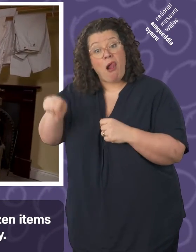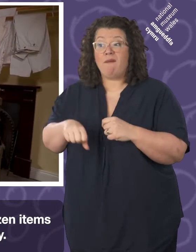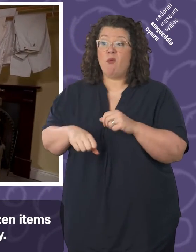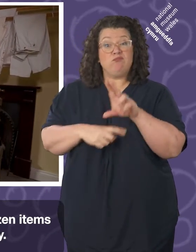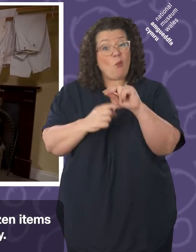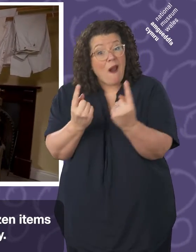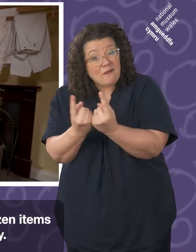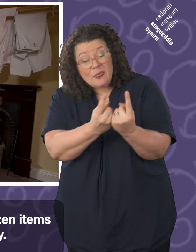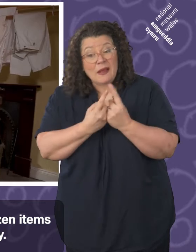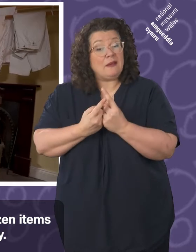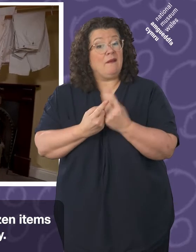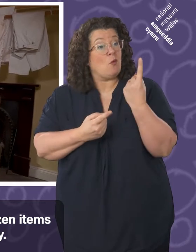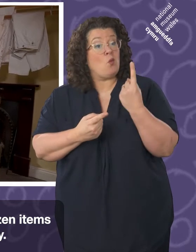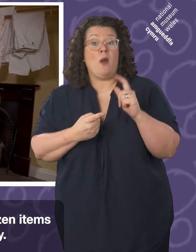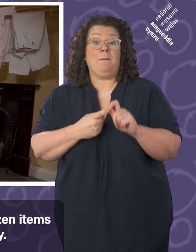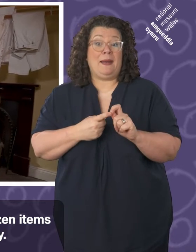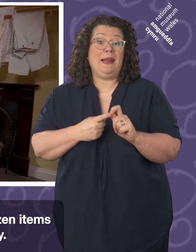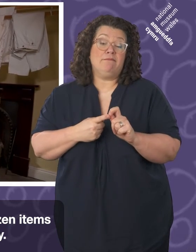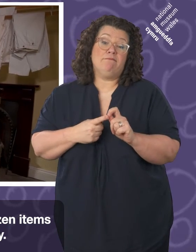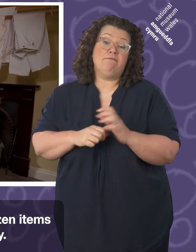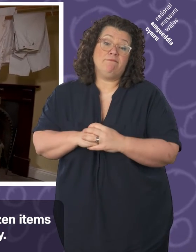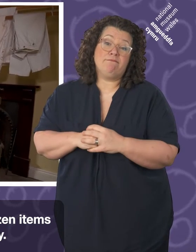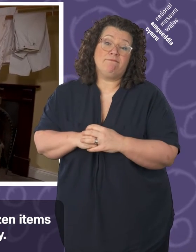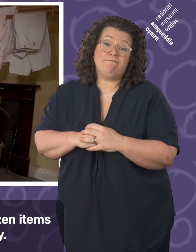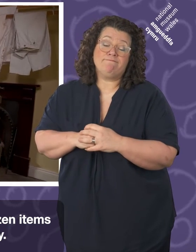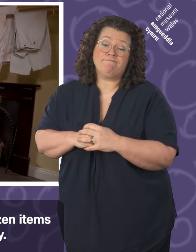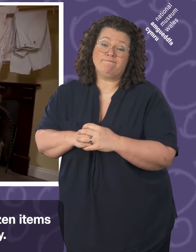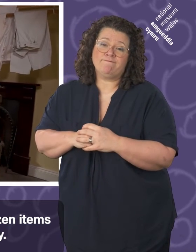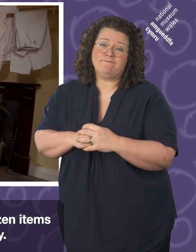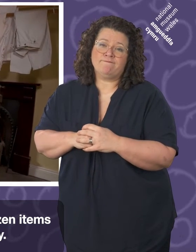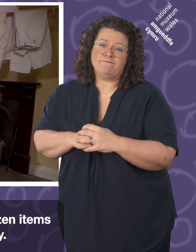a dozen items for a penny.